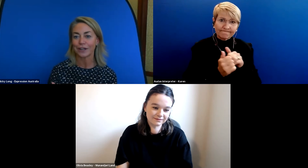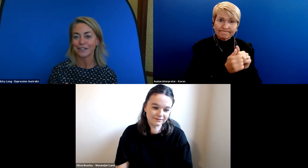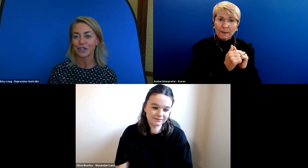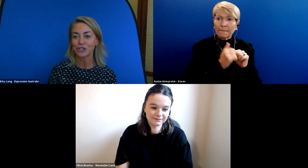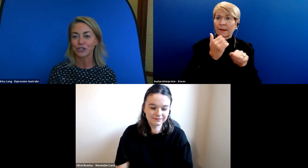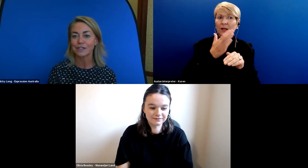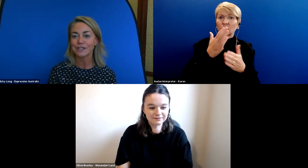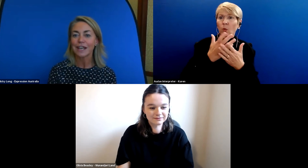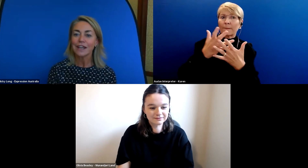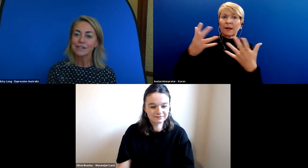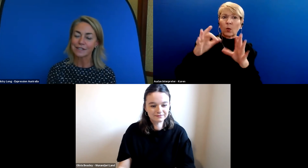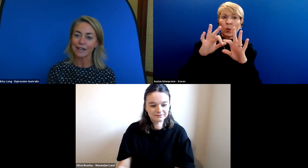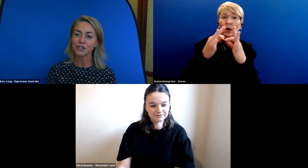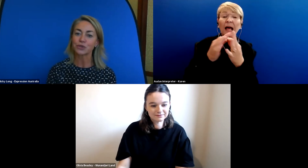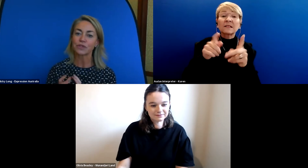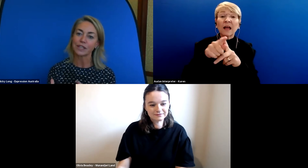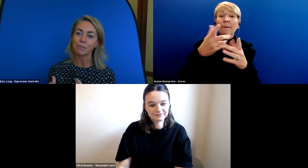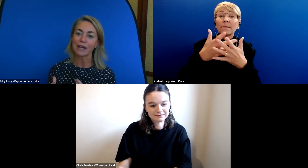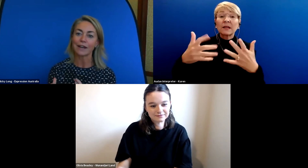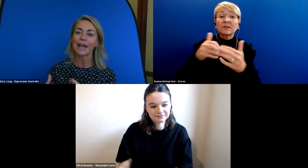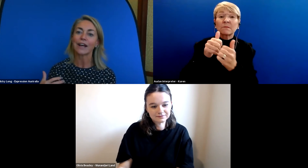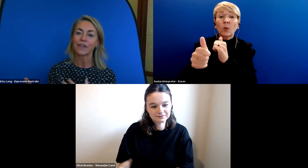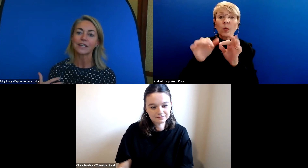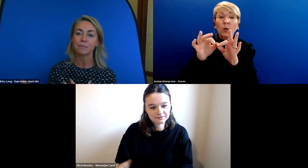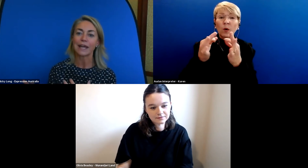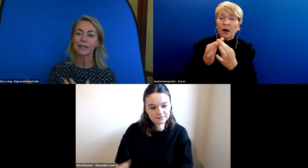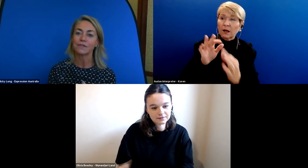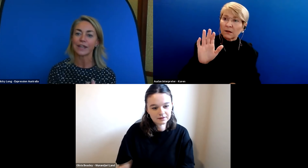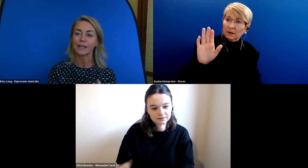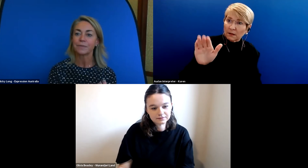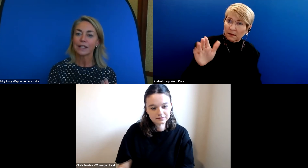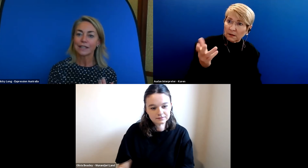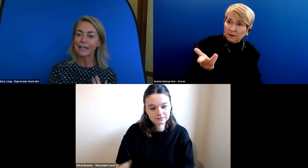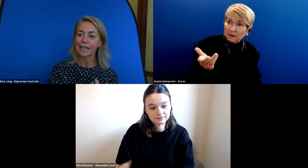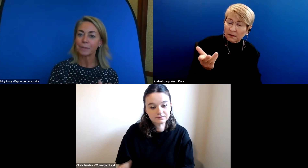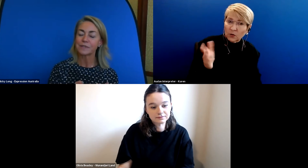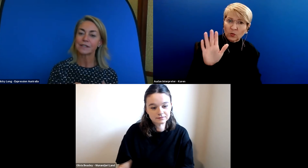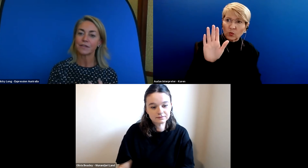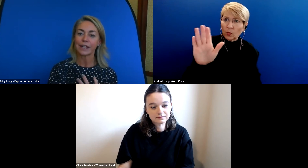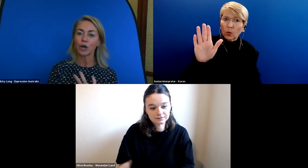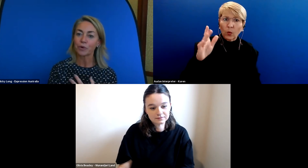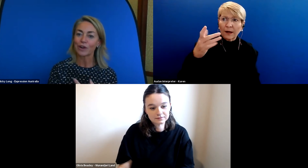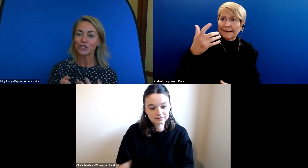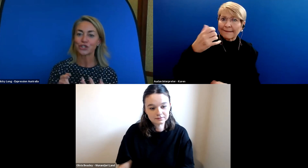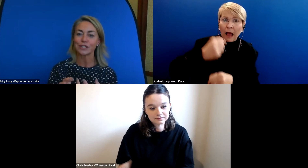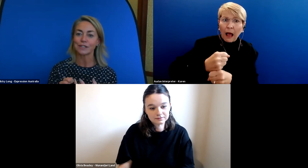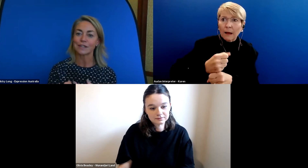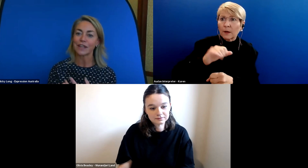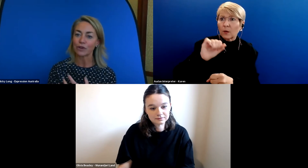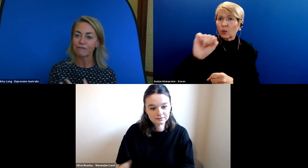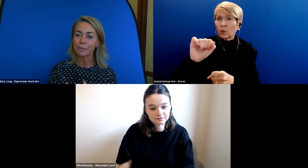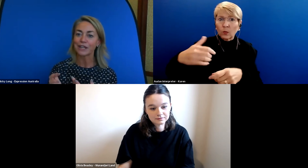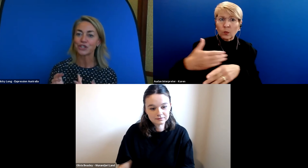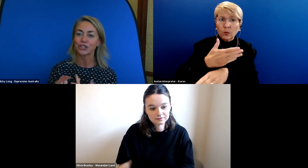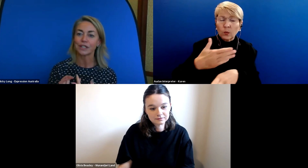sporting organisations start to think about how they can make their games, their operations,